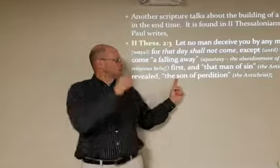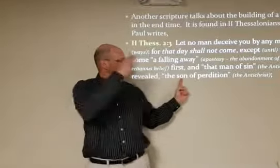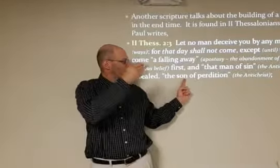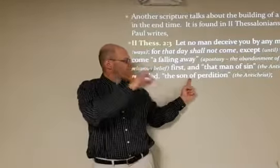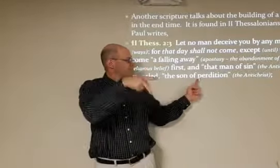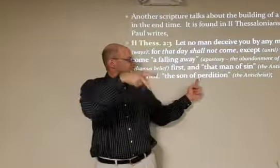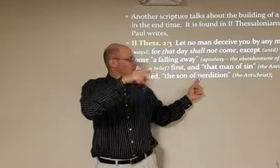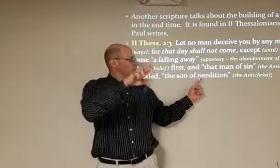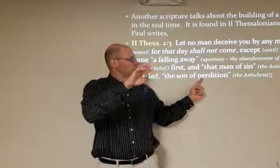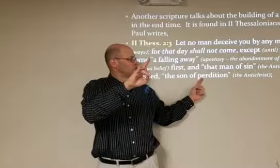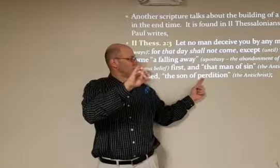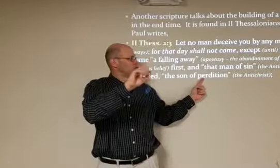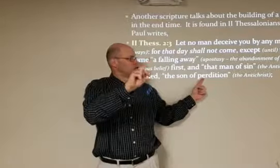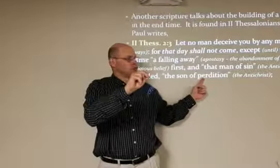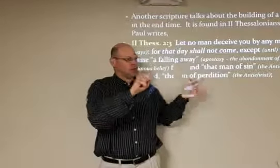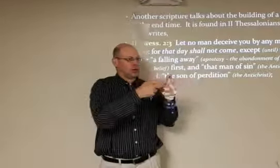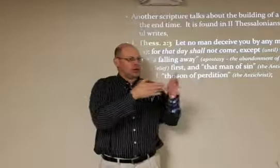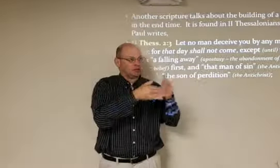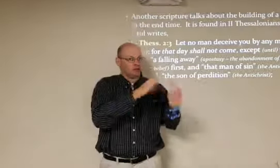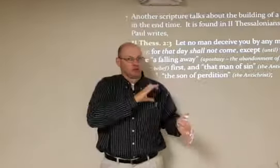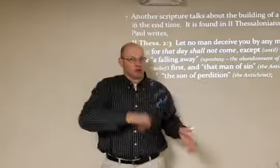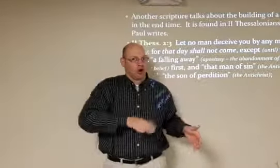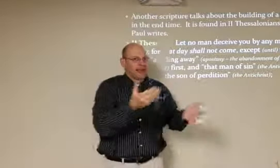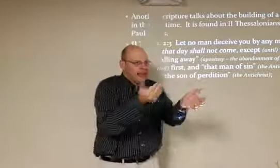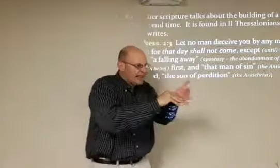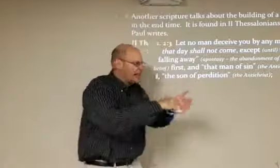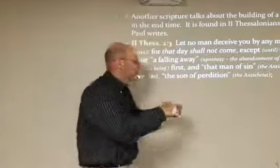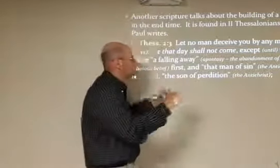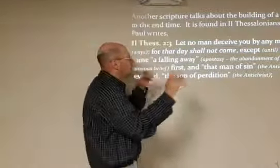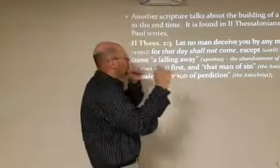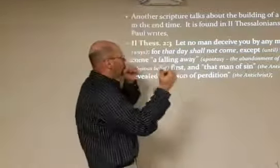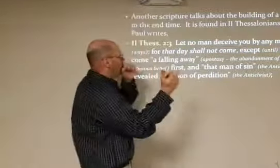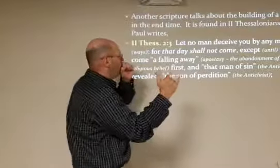son of perdition." And again, that's the Antichrist, a name for the Antichrist.